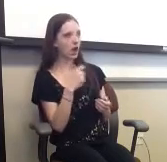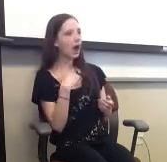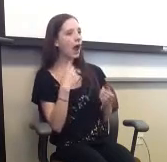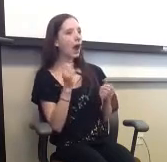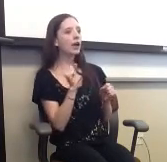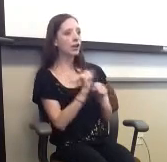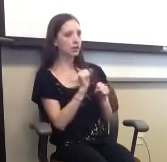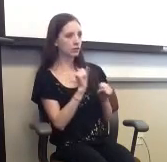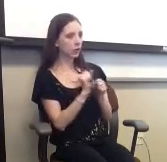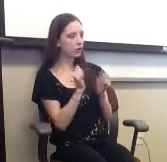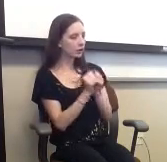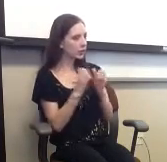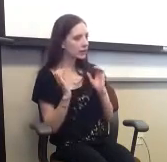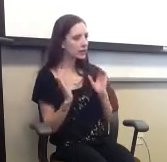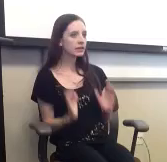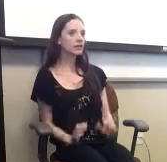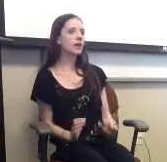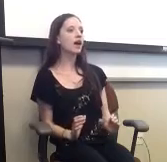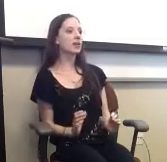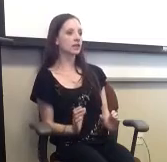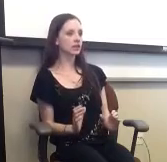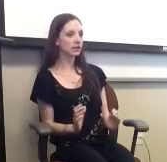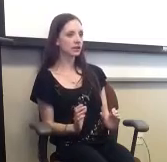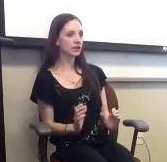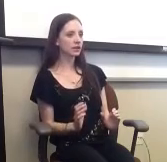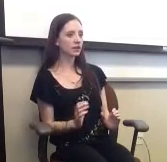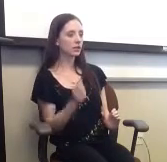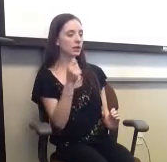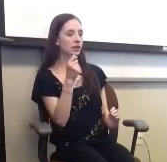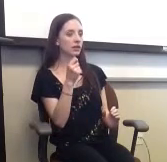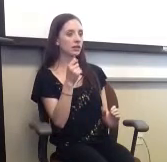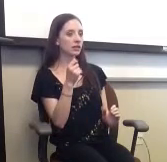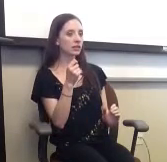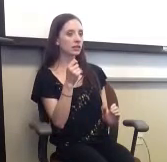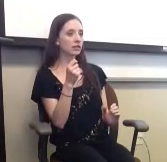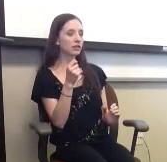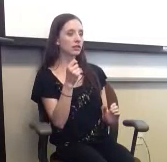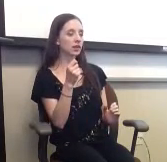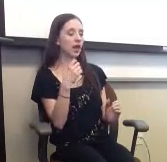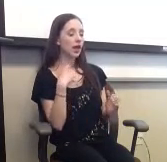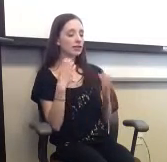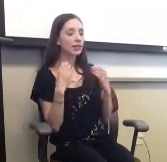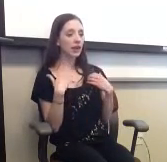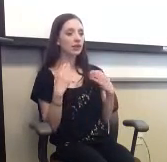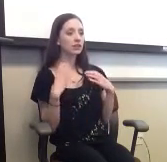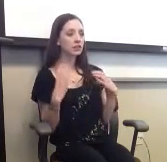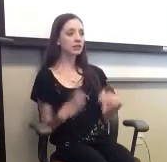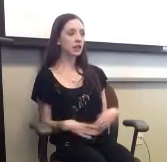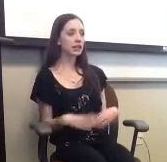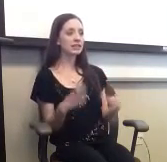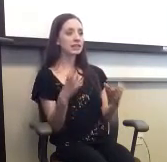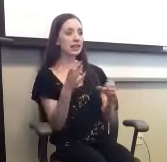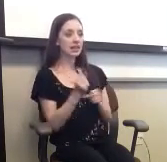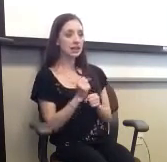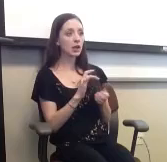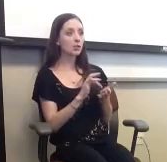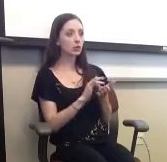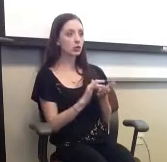keep in mind, my population was like half offenders. I have had clients who get prescriptions and do things with their medications